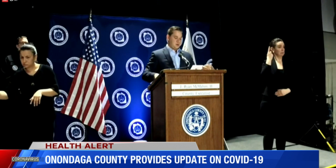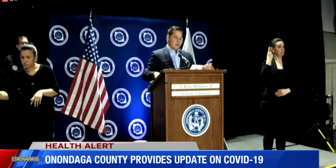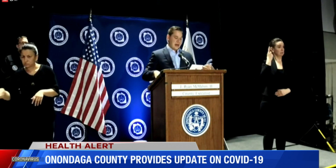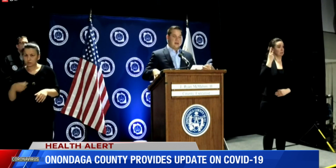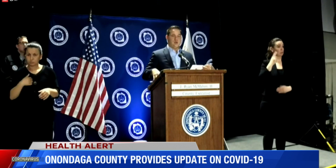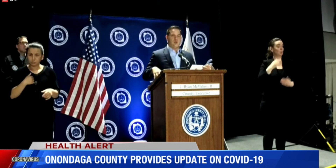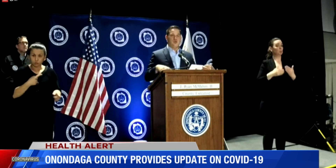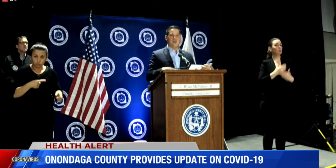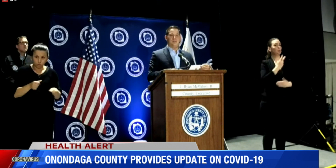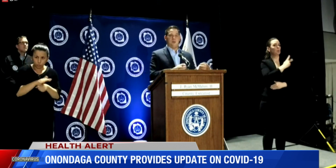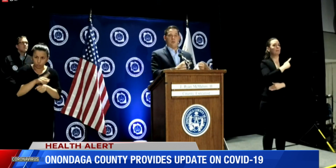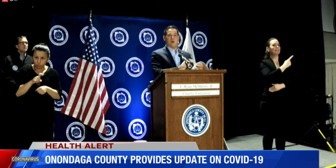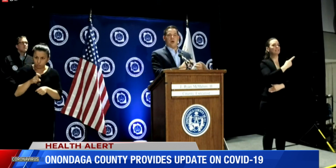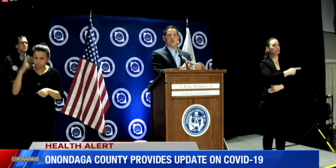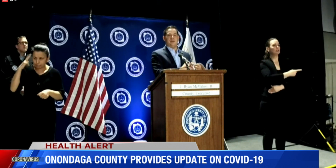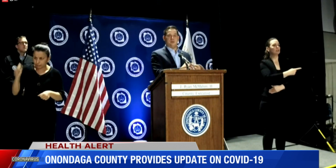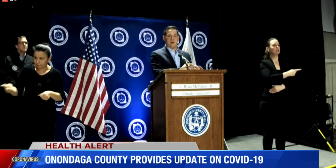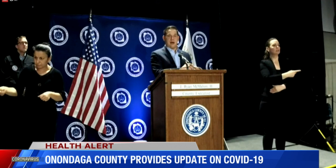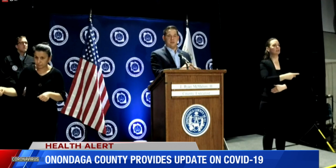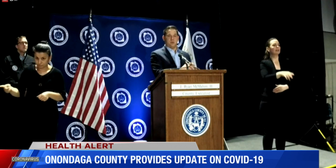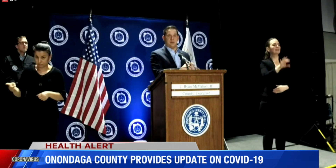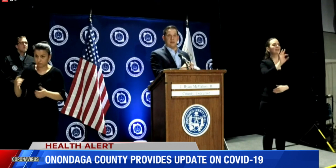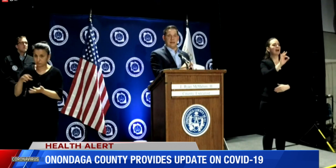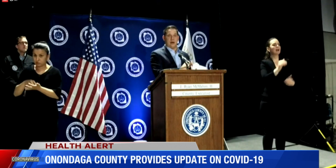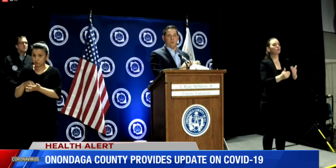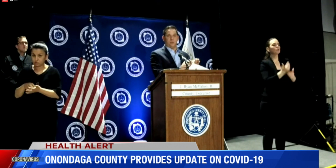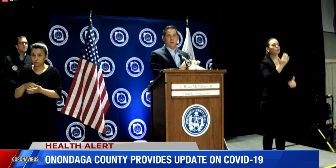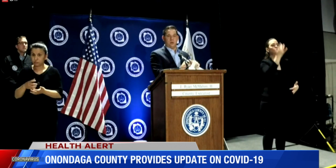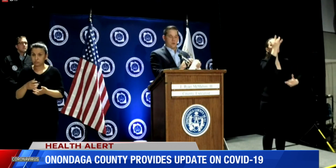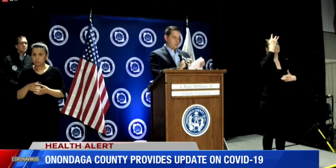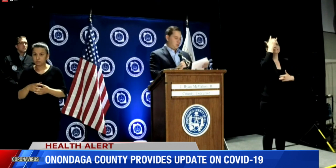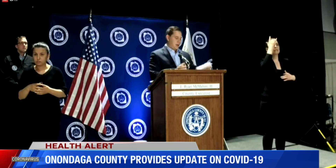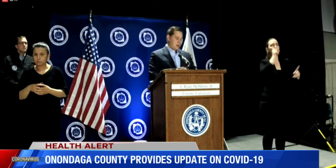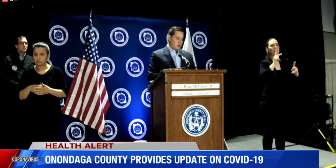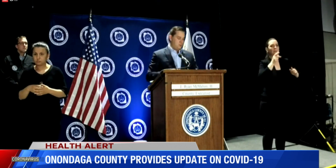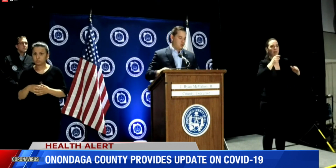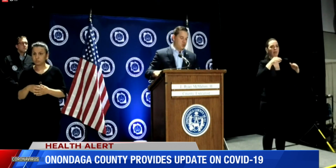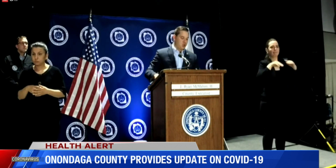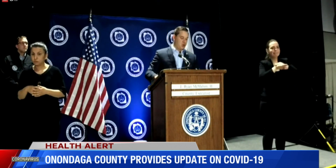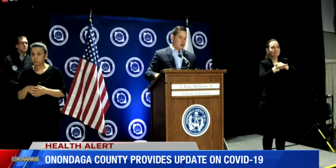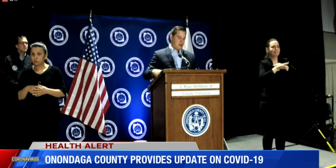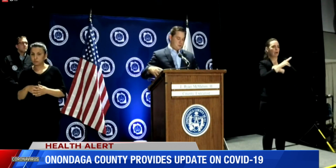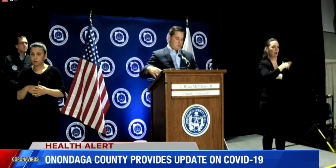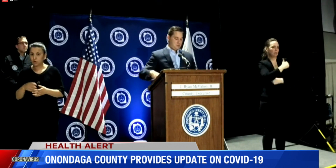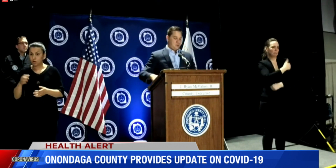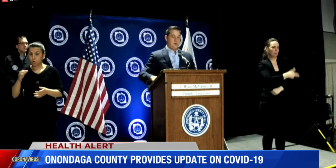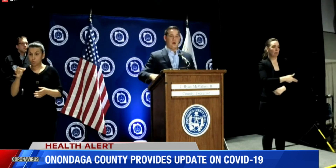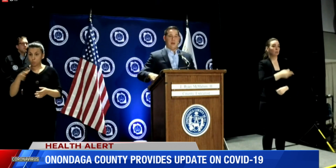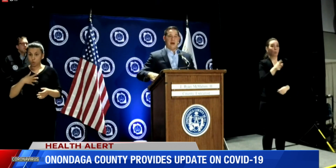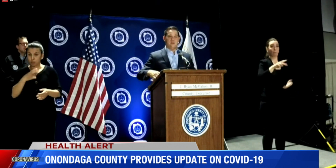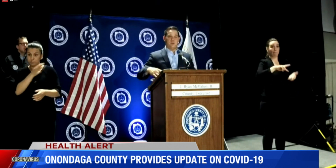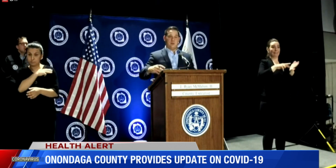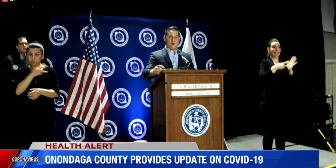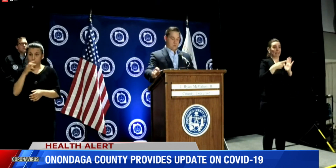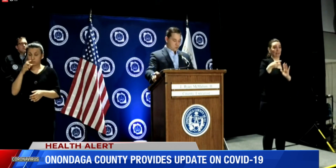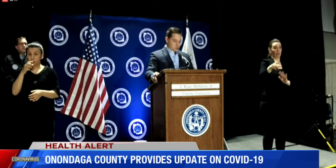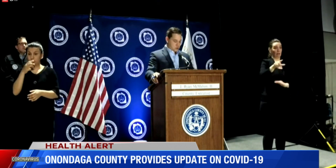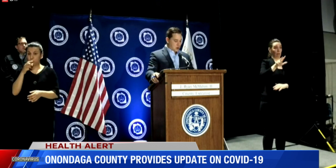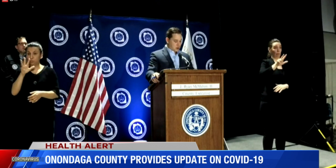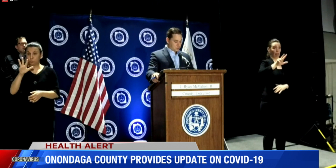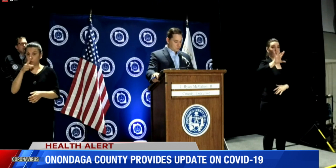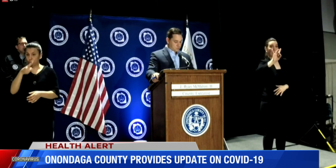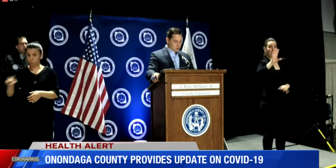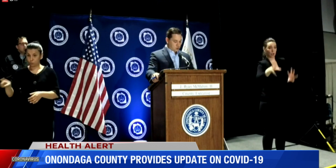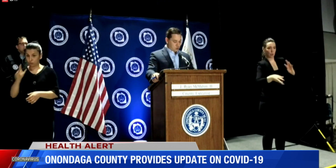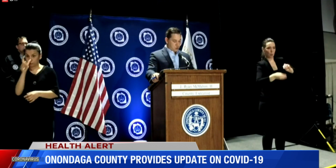is 9 new sick people coming into the hospital that need help. So again, that number is 38 are in the hospital now